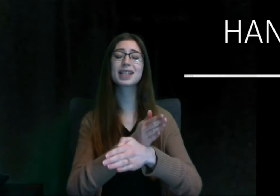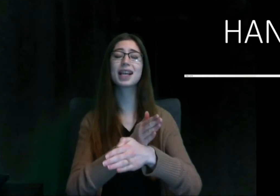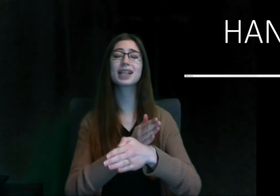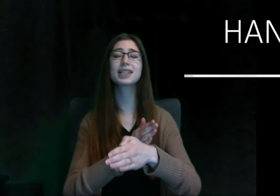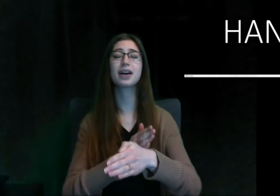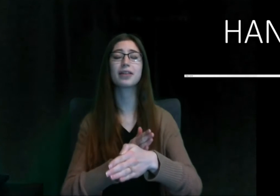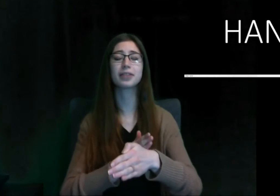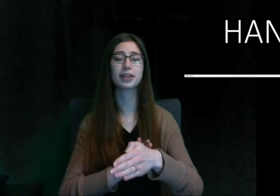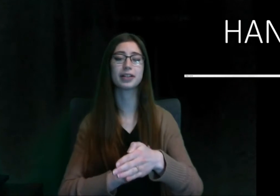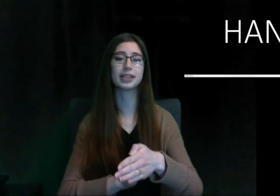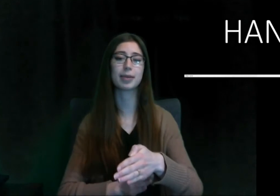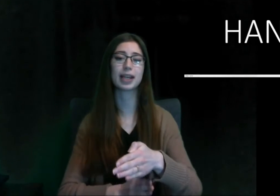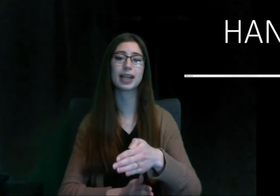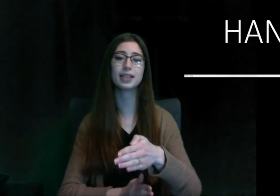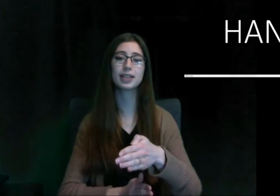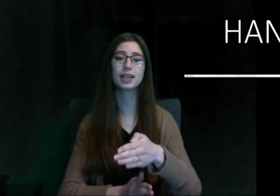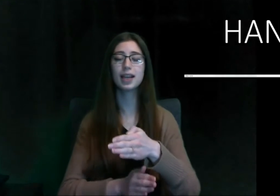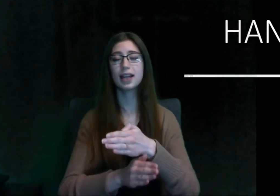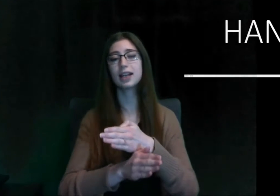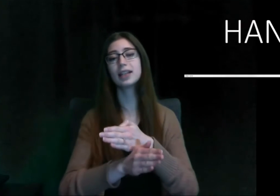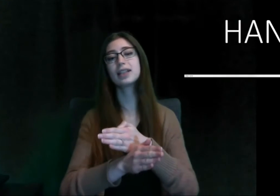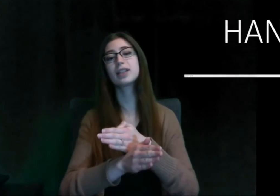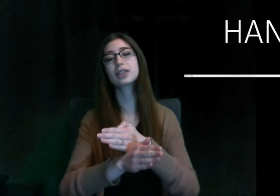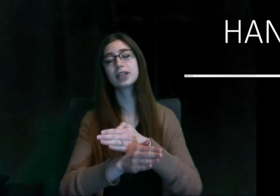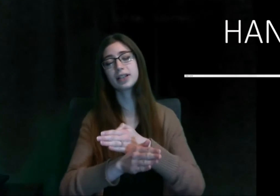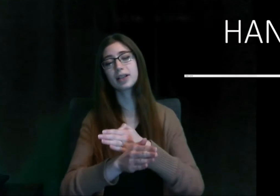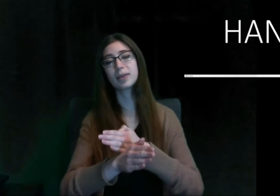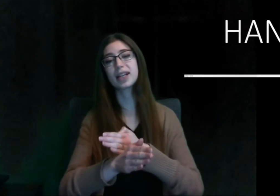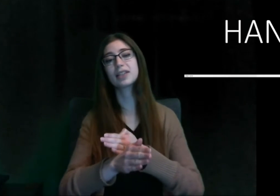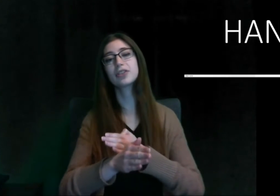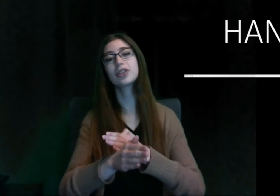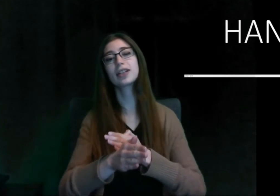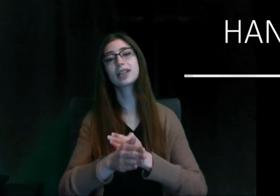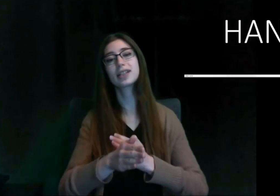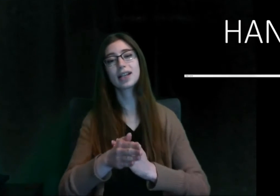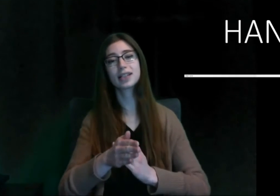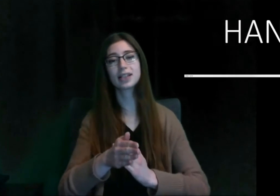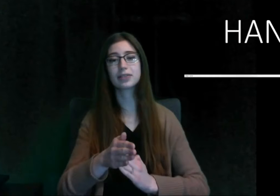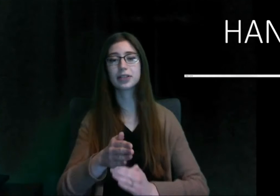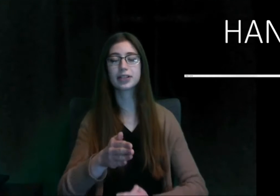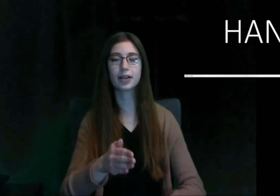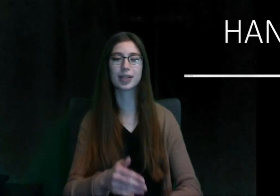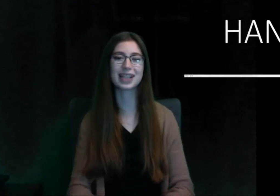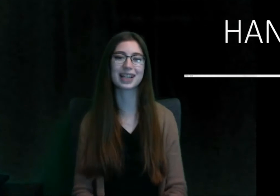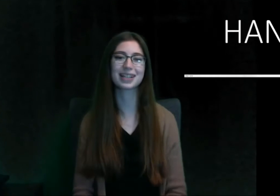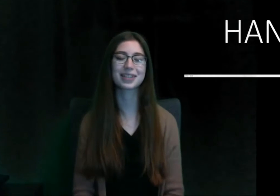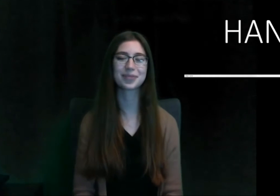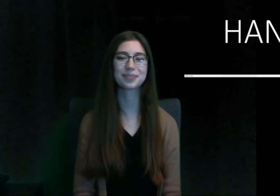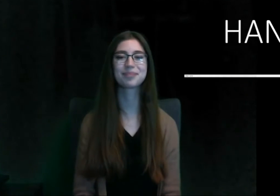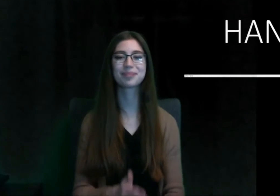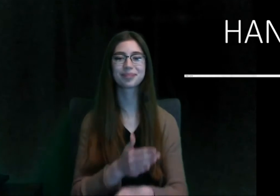slice off your non-dominant hand, and then use your non-dominant hand to gently slice off your dominant hand.